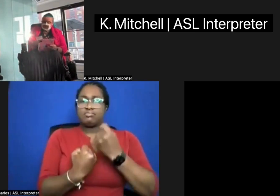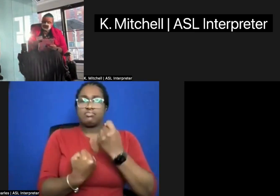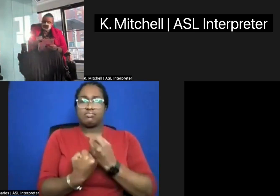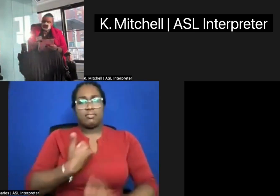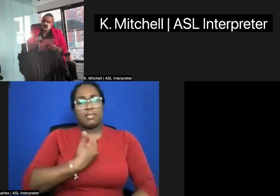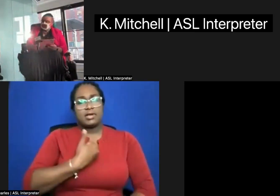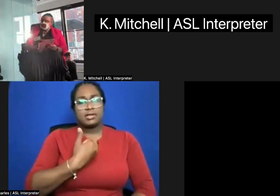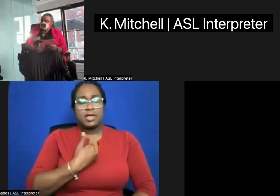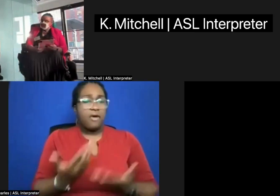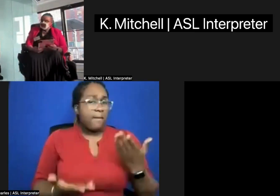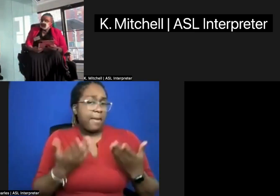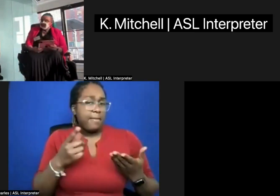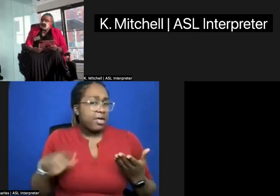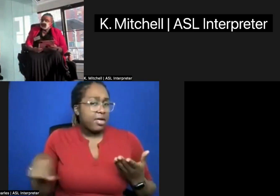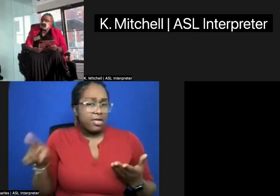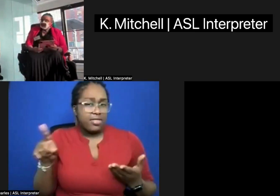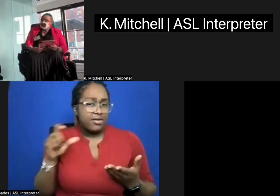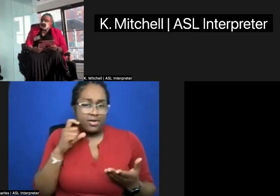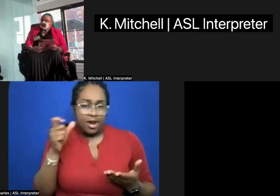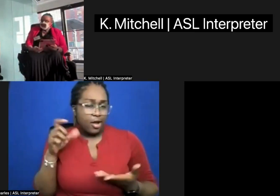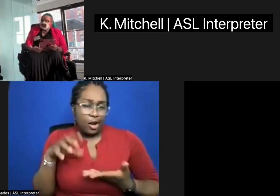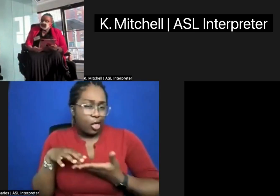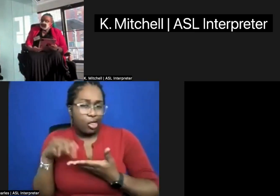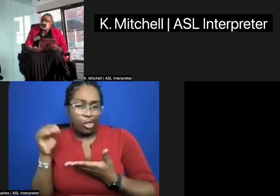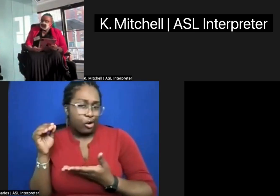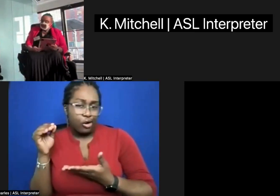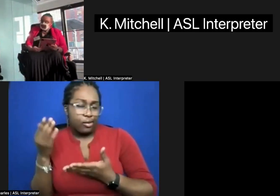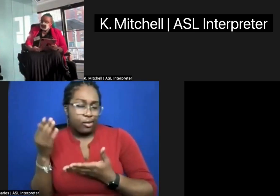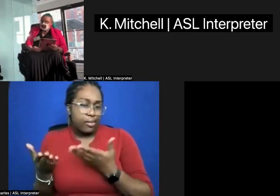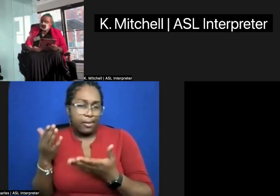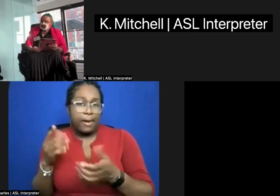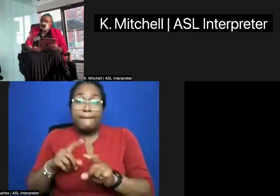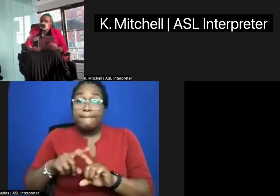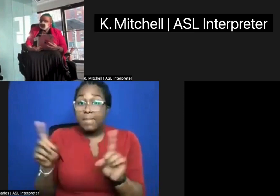maybe they're not gonna learn the rights, or maybe I didn't teach them anything, but they're